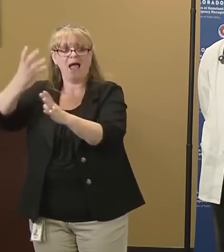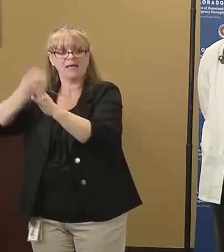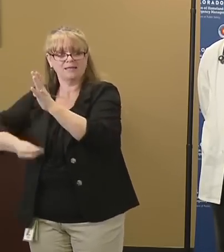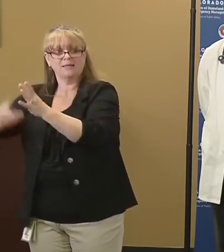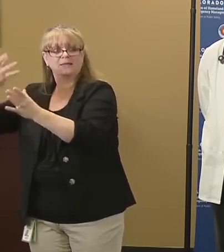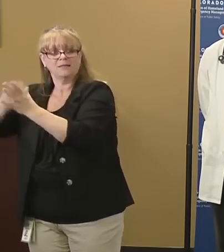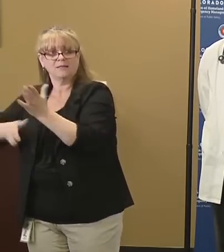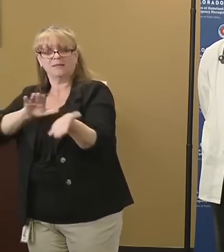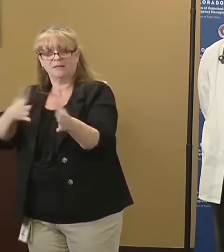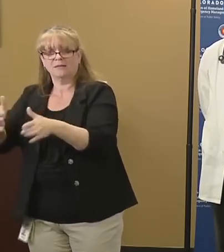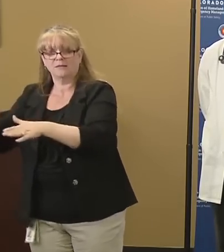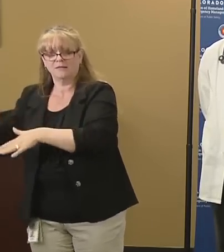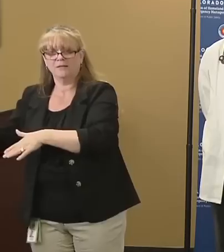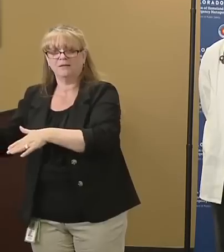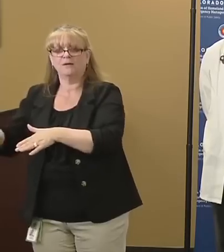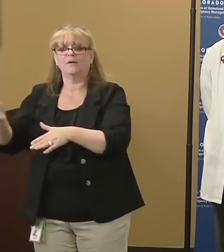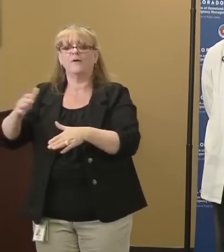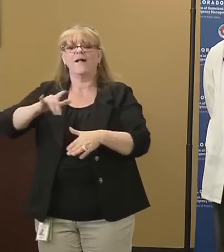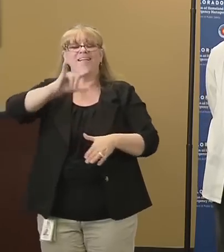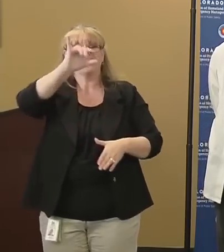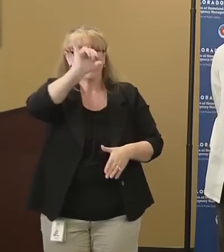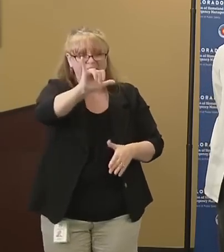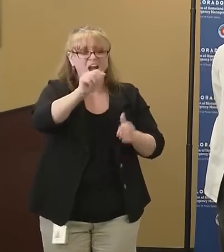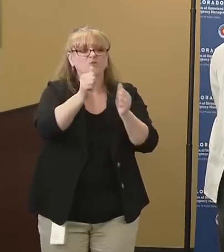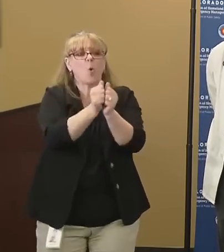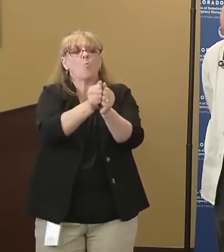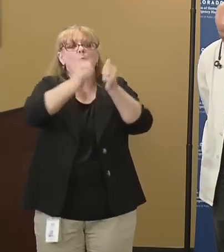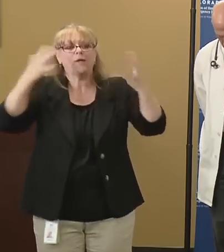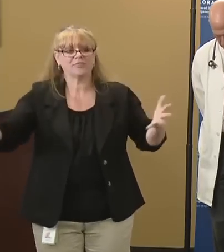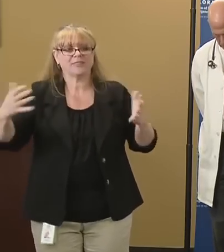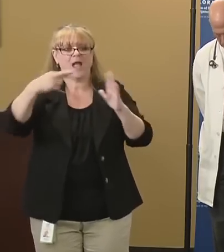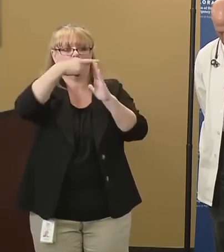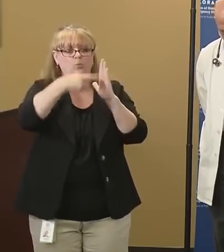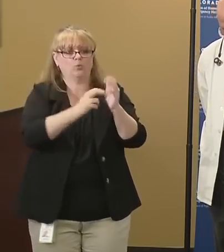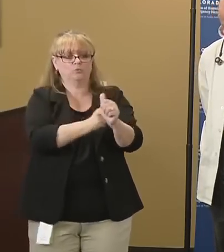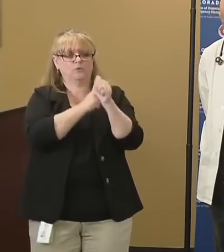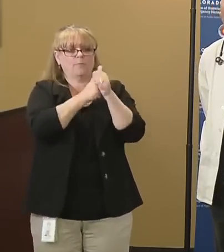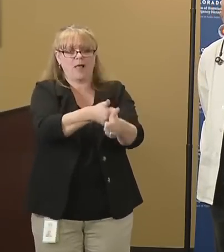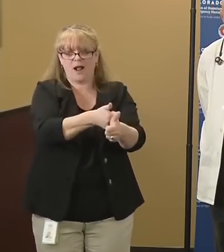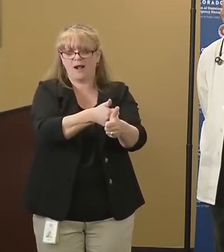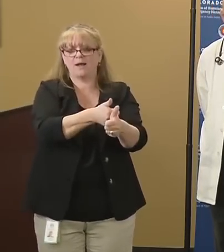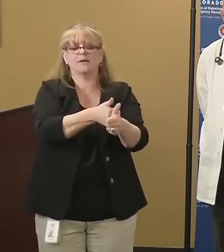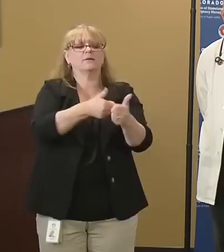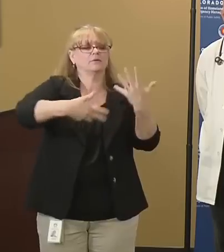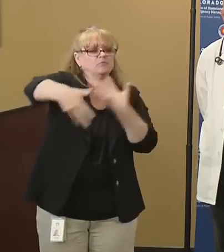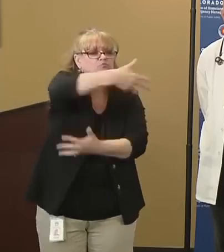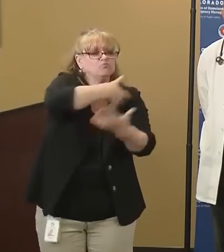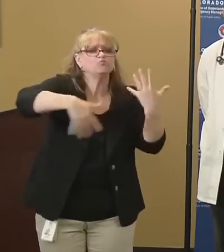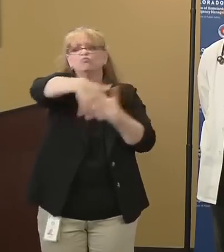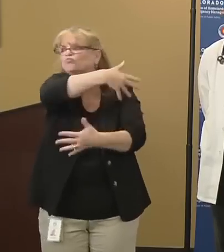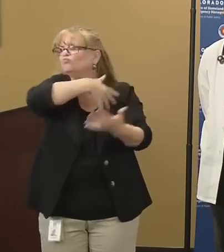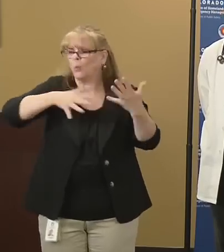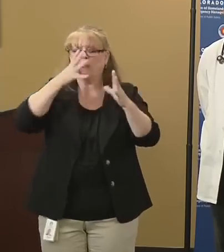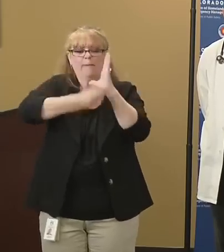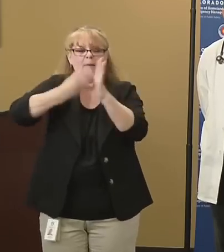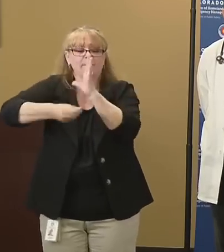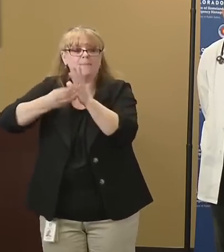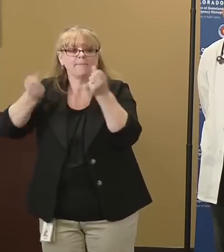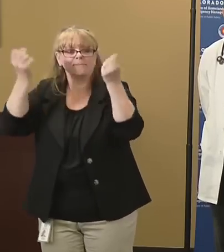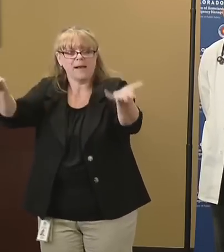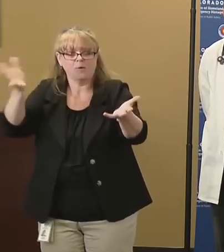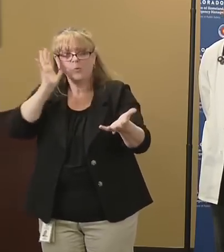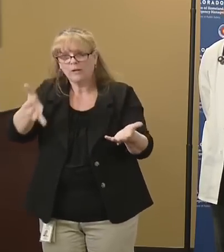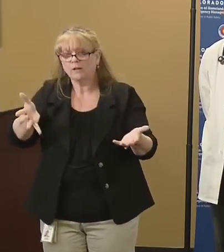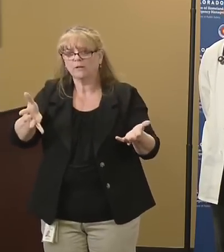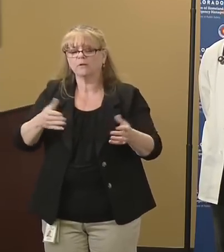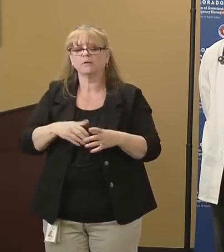usual, we kept hanging out together, having parties, going to bars and clubs. Through those initial measures and with the traffic proxies that you